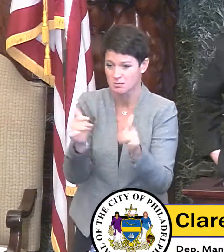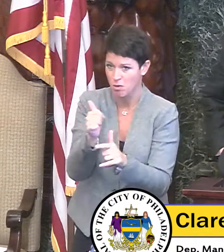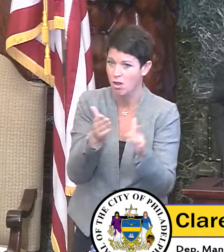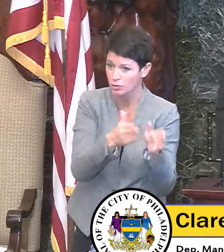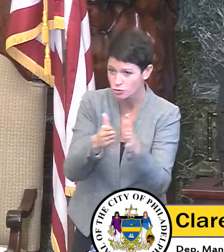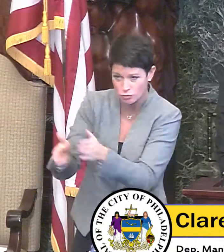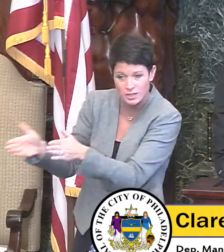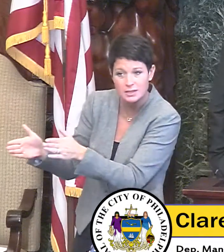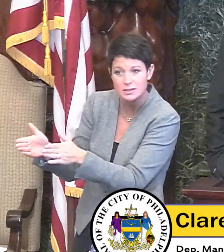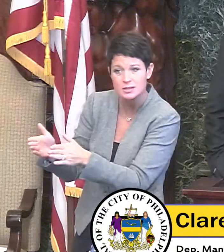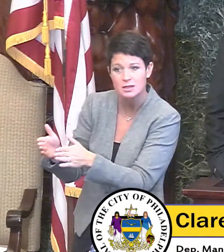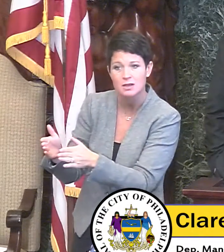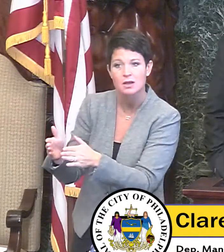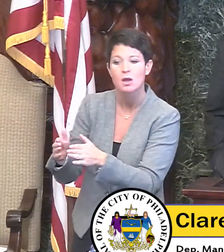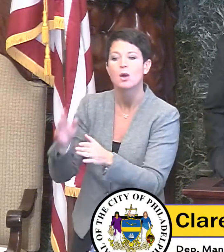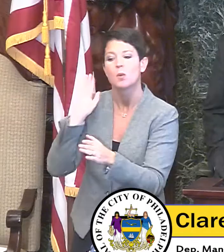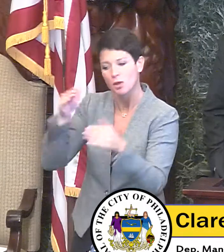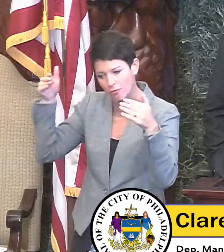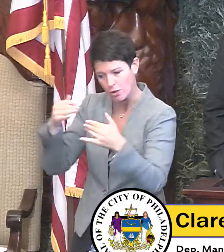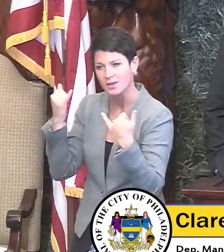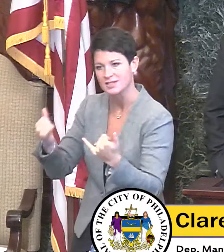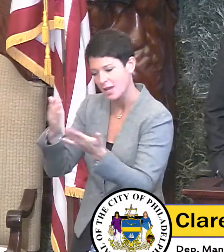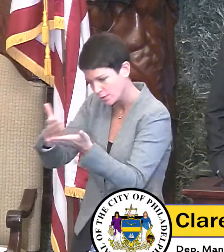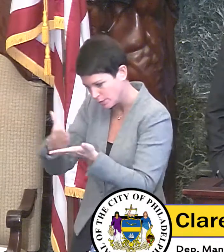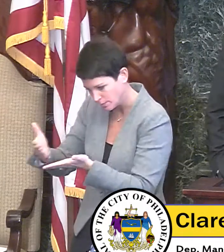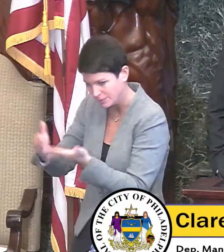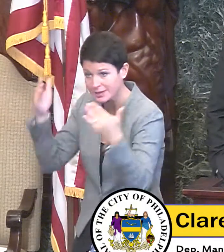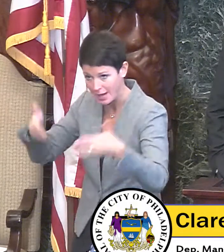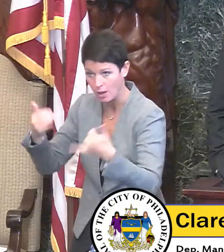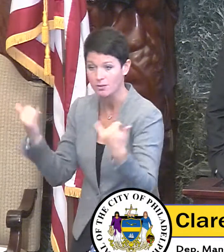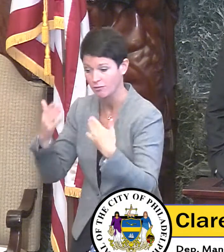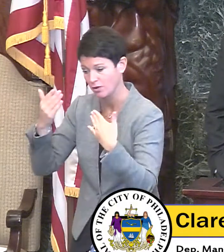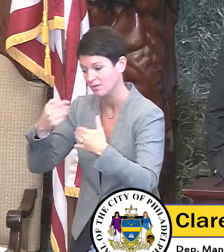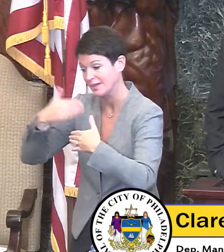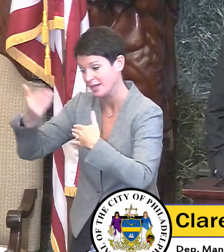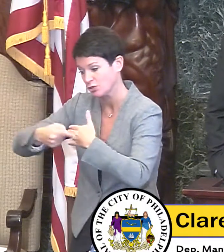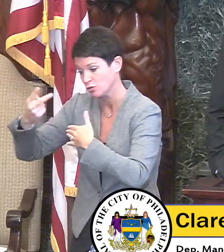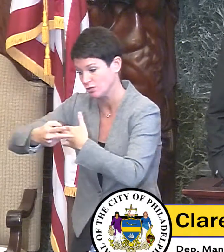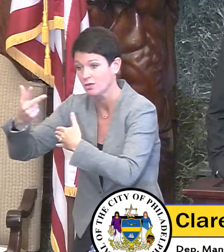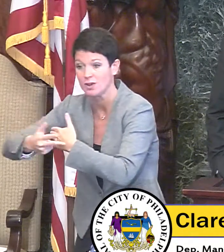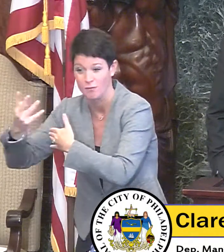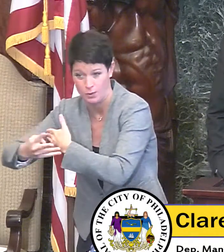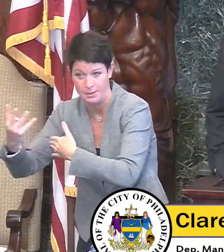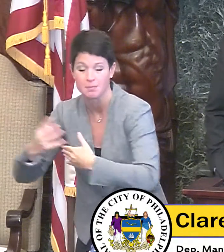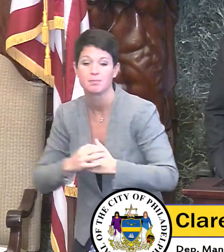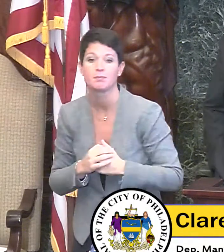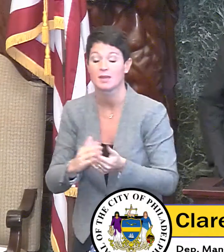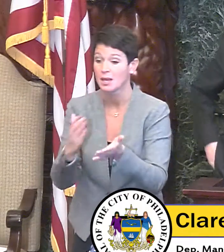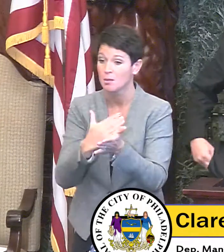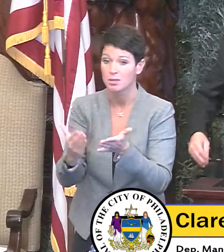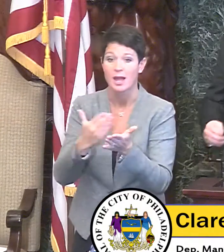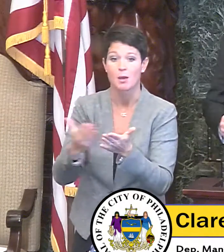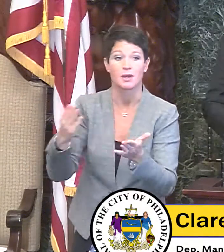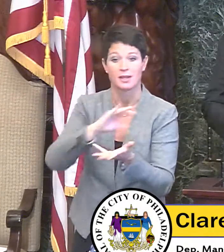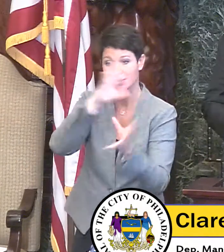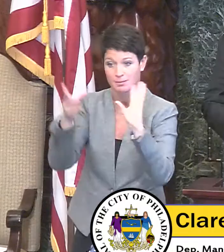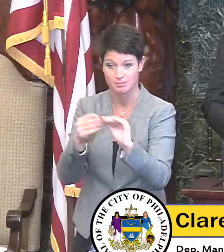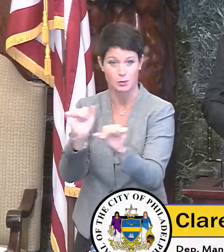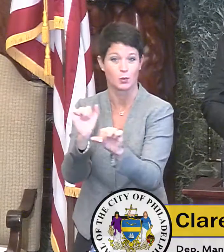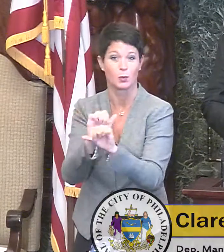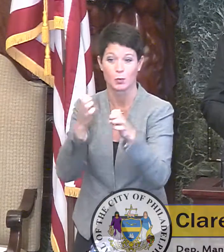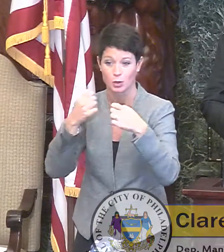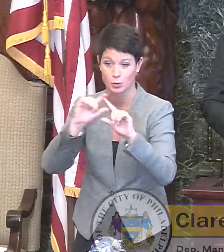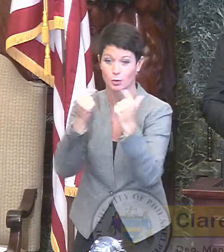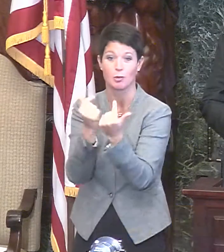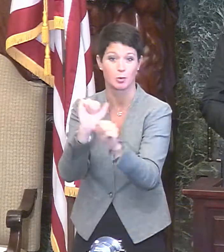will be the main focus of our efforts over the coming days. This plowing is a collective effort involving